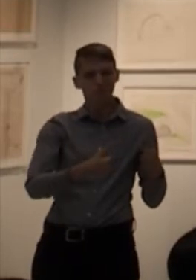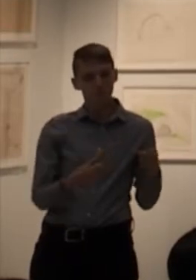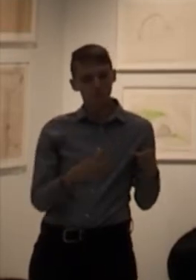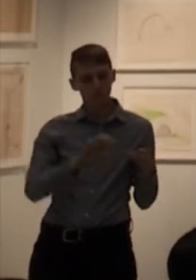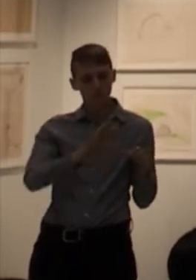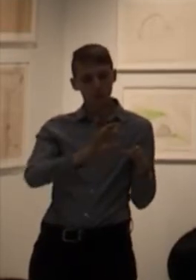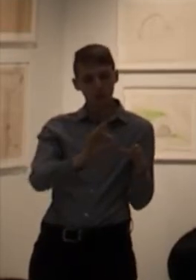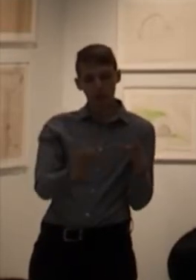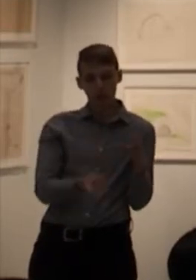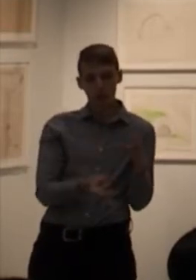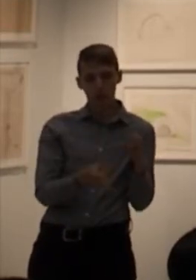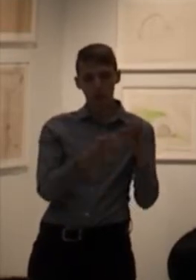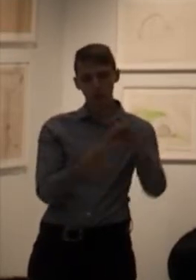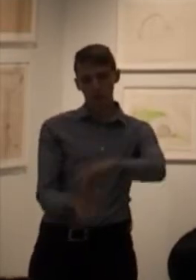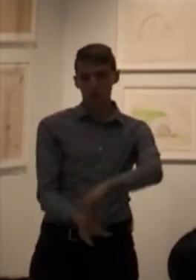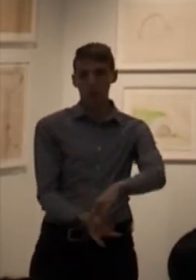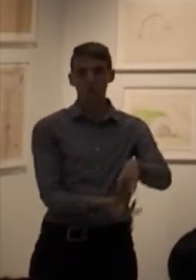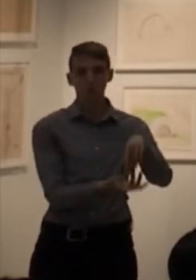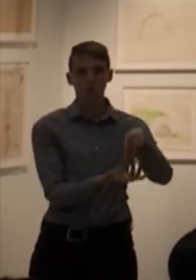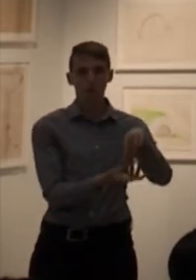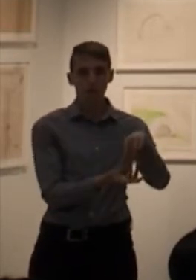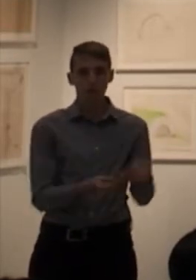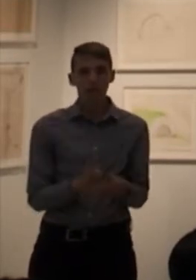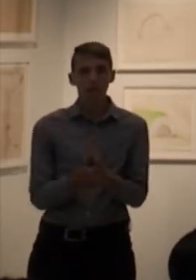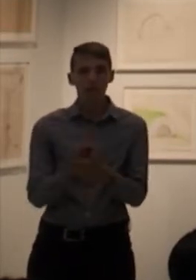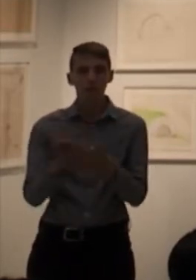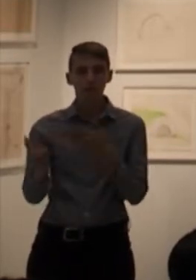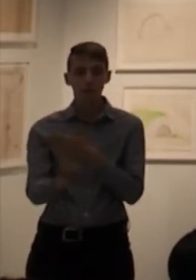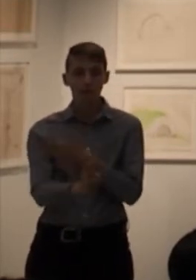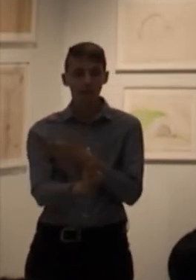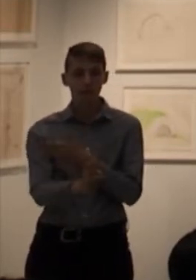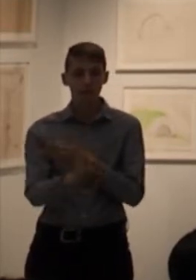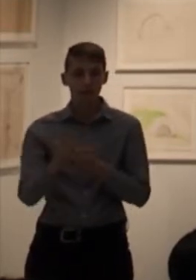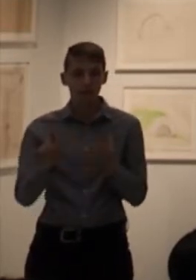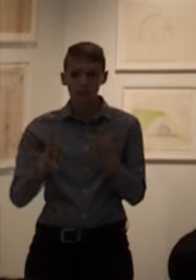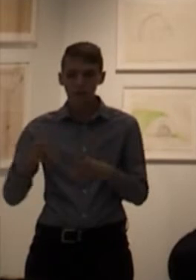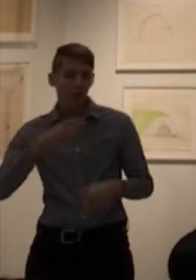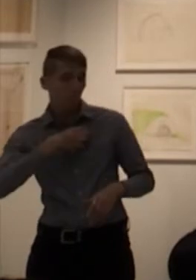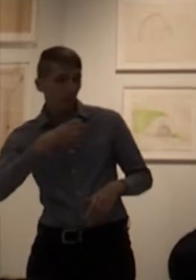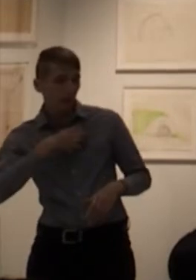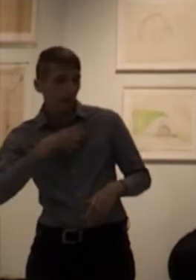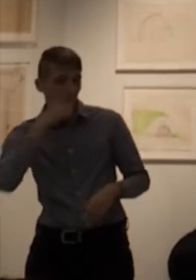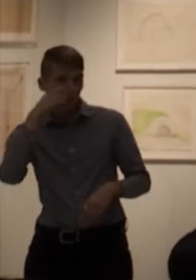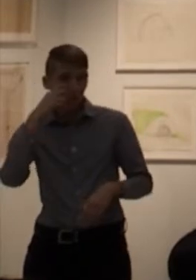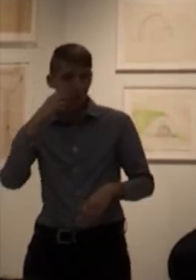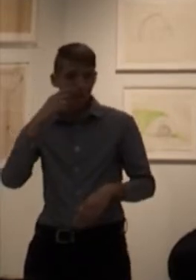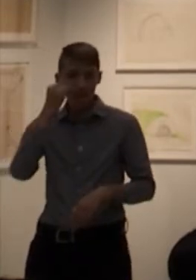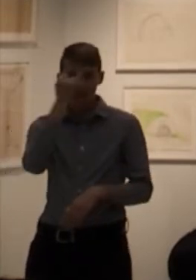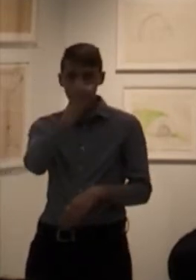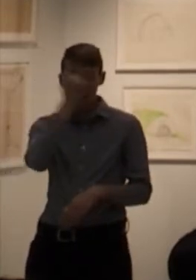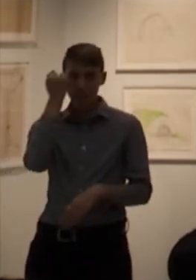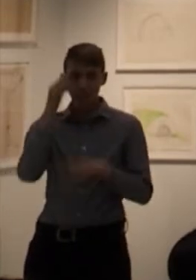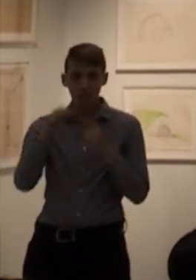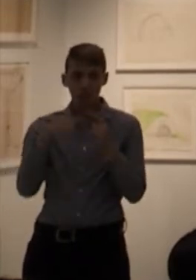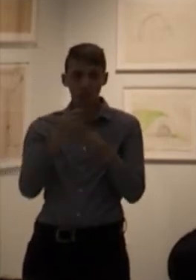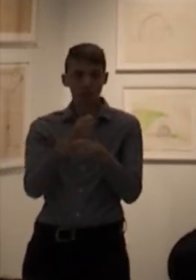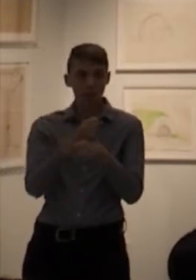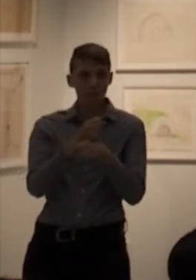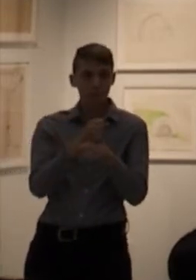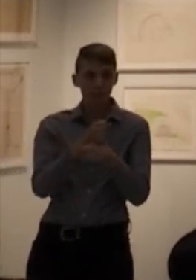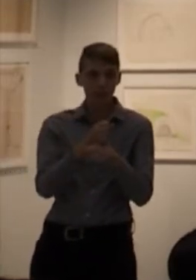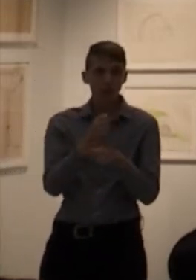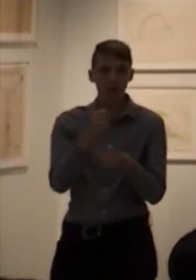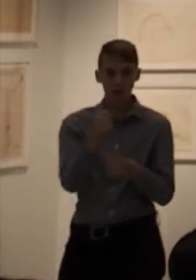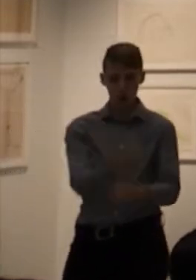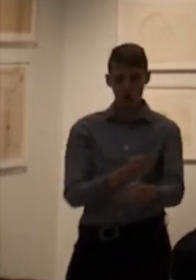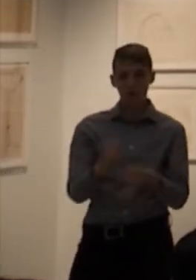and within 2 weeks, we started getting complaints because in Italy, when they make coffee, they do it